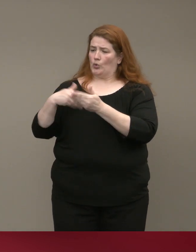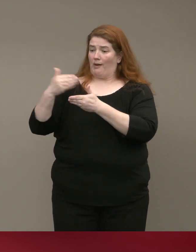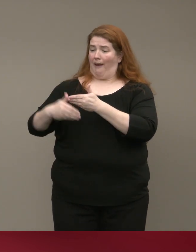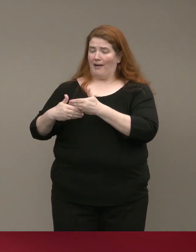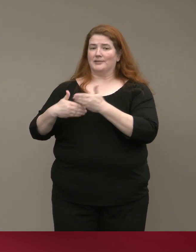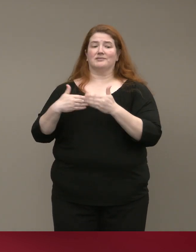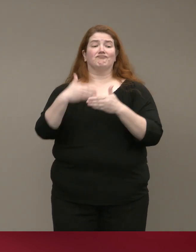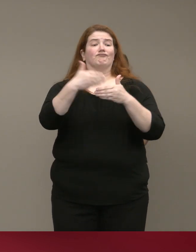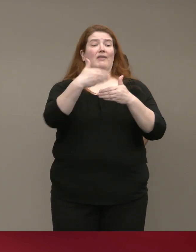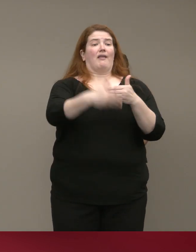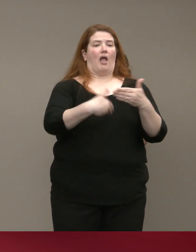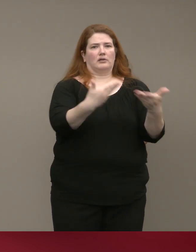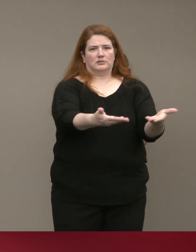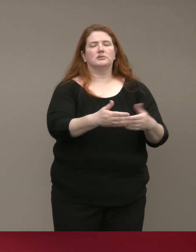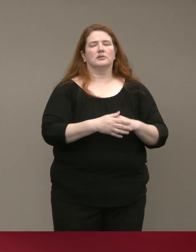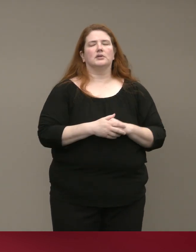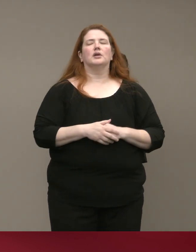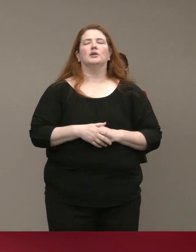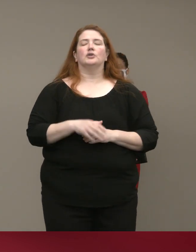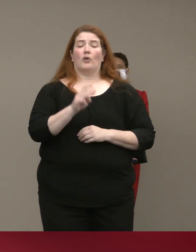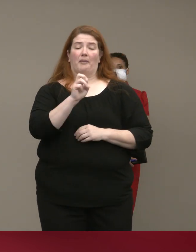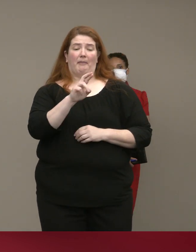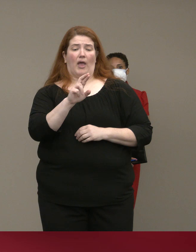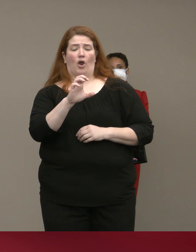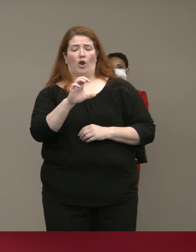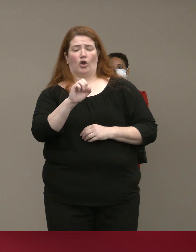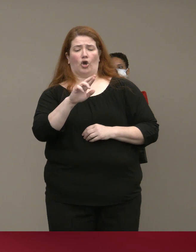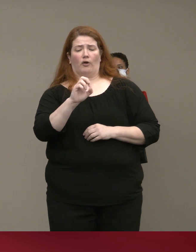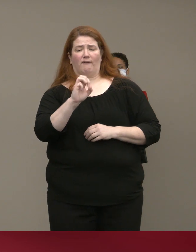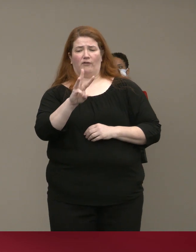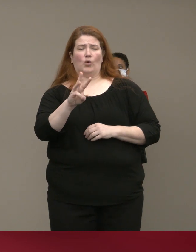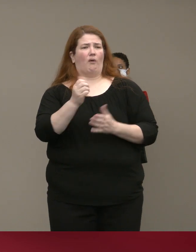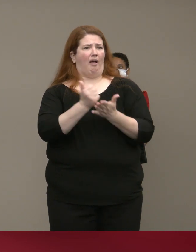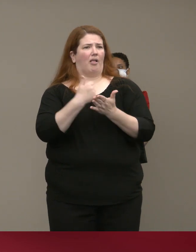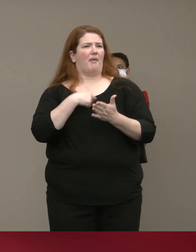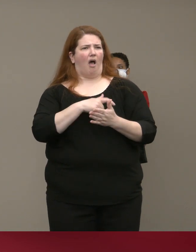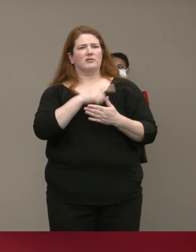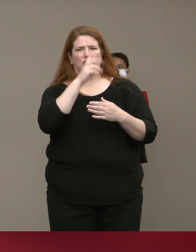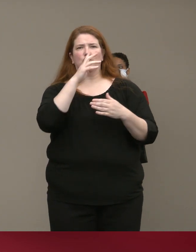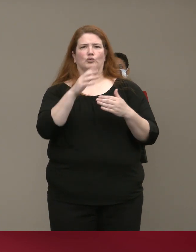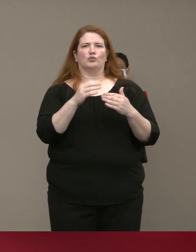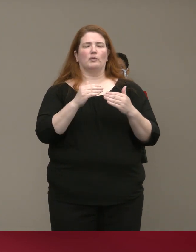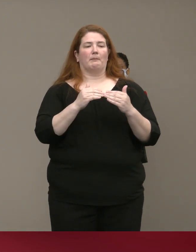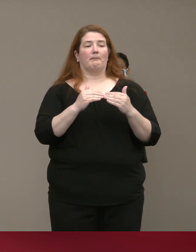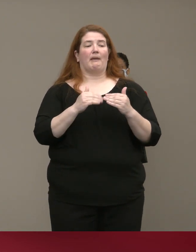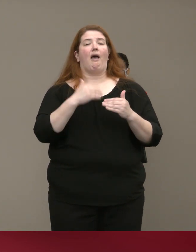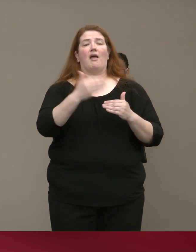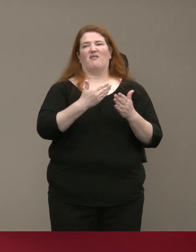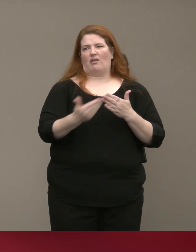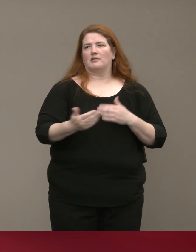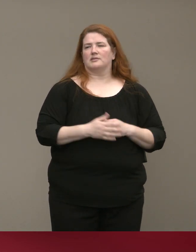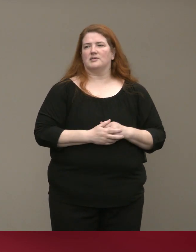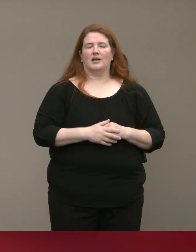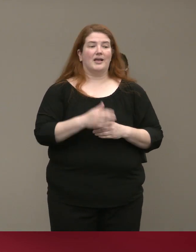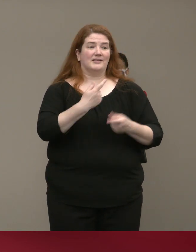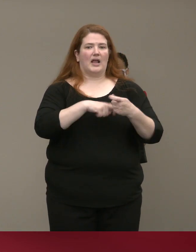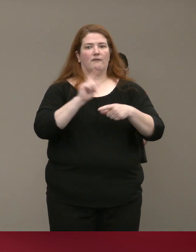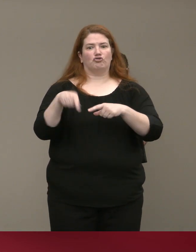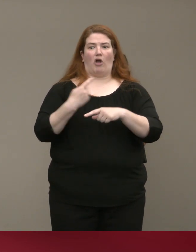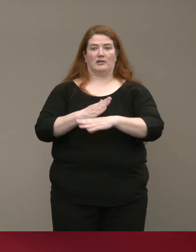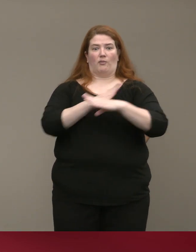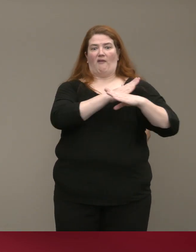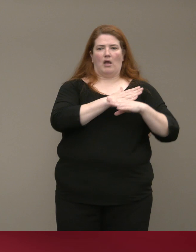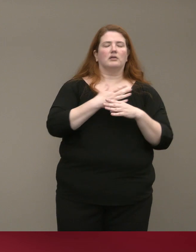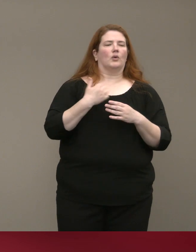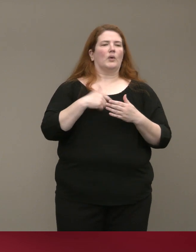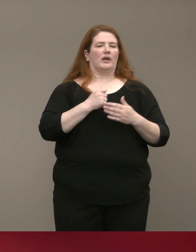curfew that she's instituted will help us be more on the offensive as opposed to just defending things. So, Chief, how will people be arrested tonight to